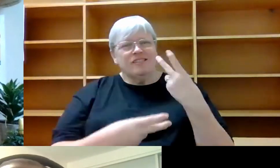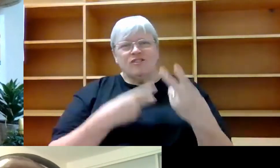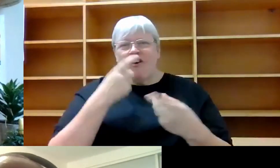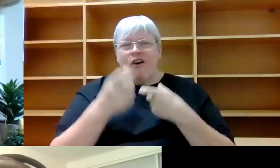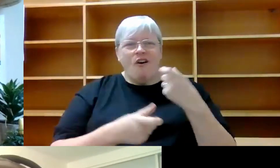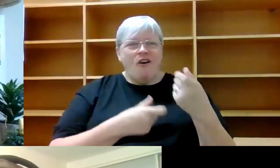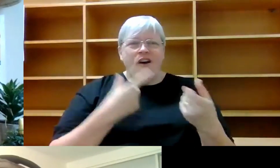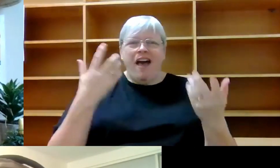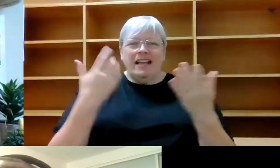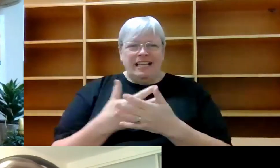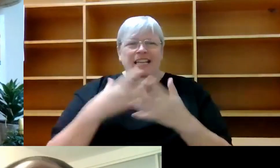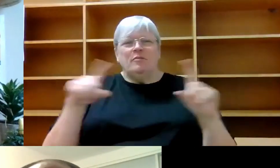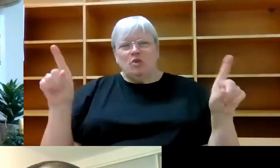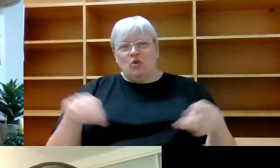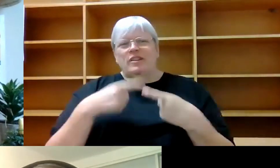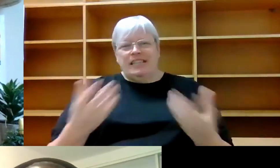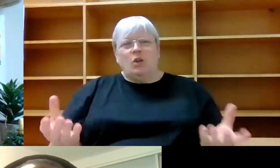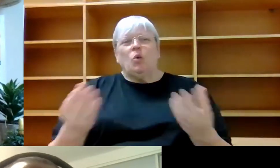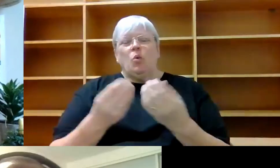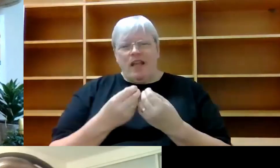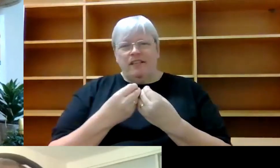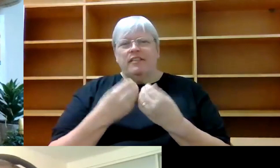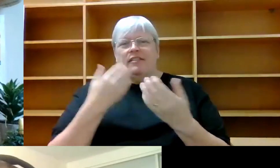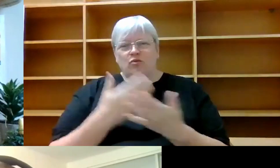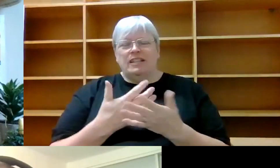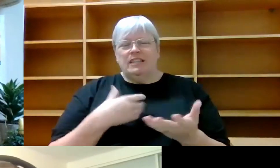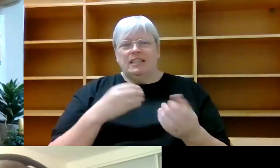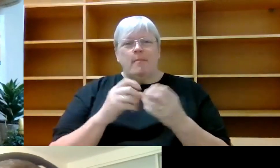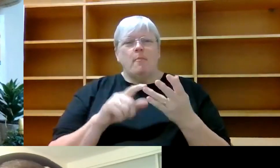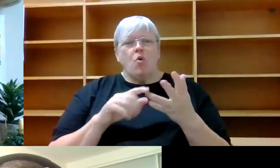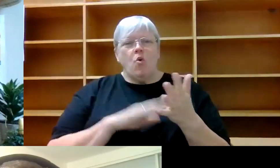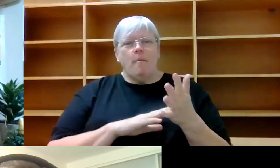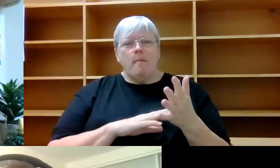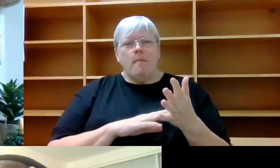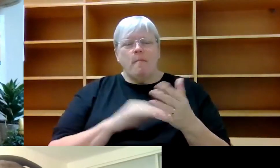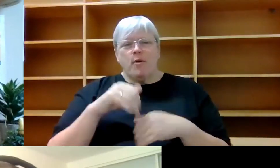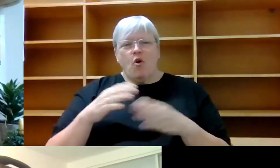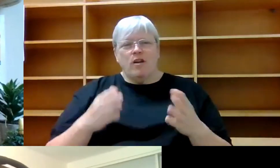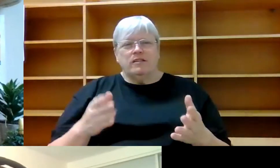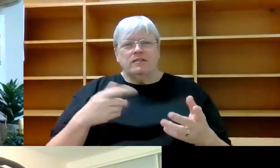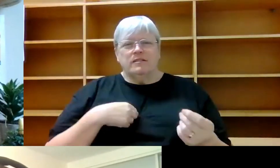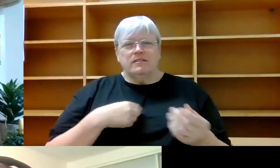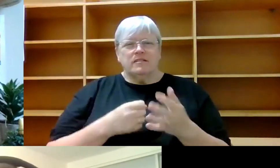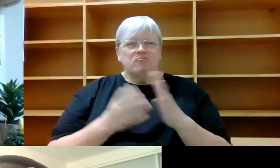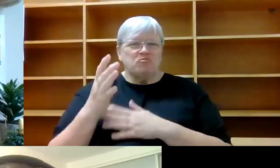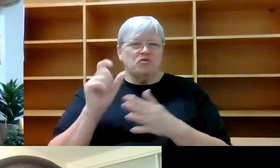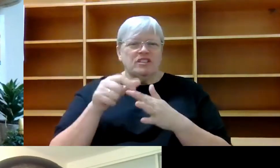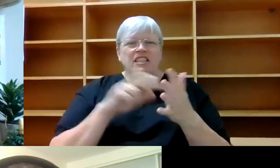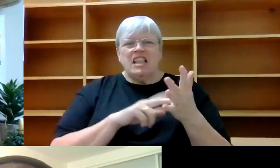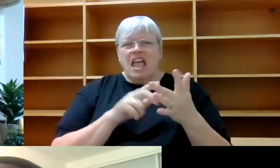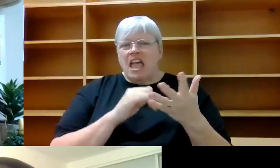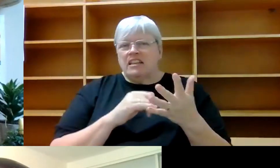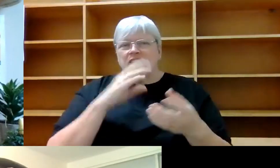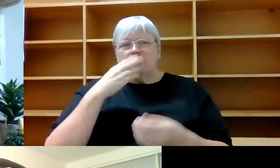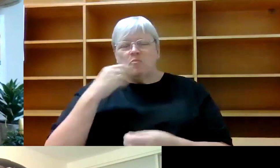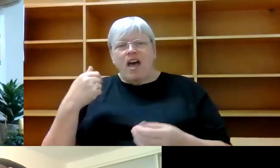boombox accompanying me. And usually on that boombox, it will be Burning Spear, it will be Dennis Brown, Bob Marley and the Wailers,